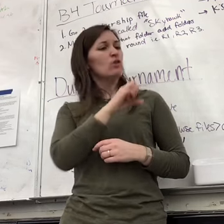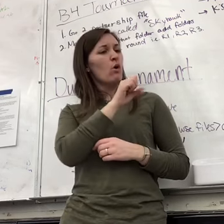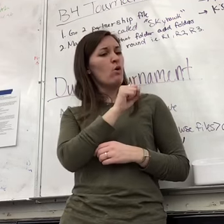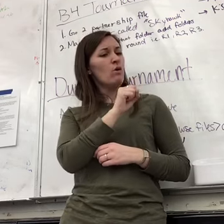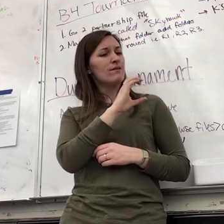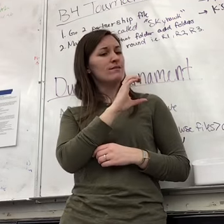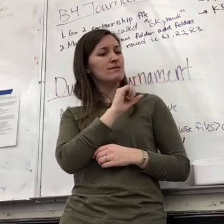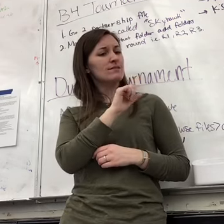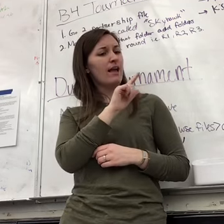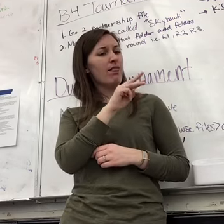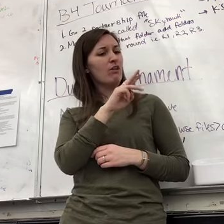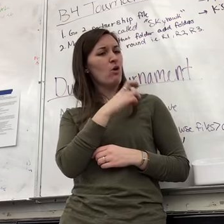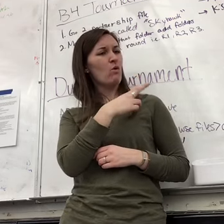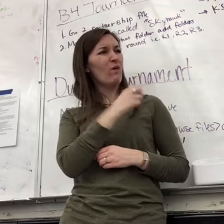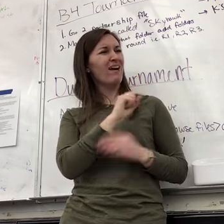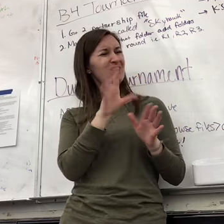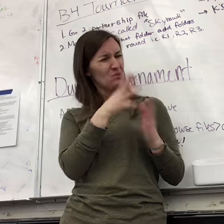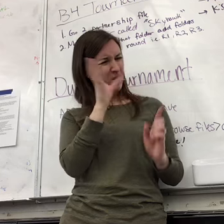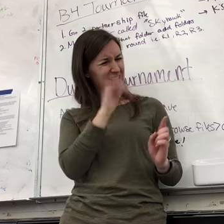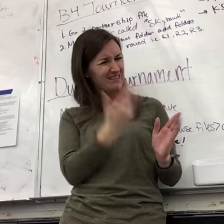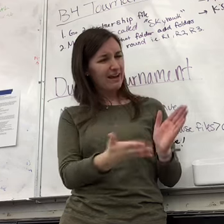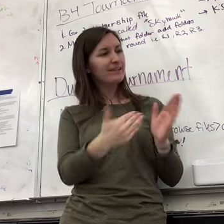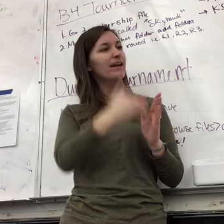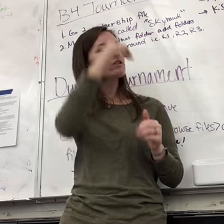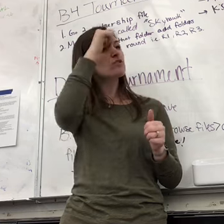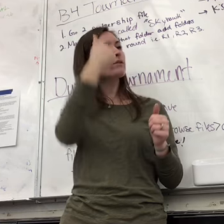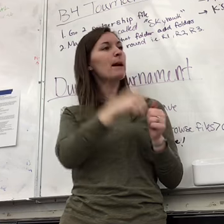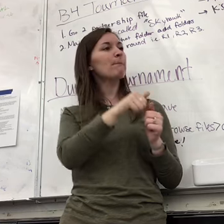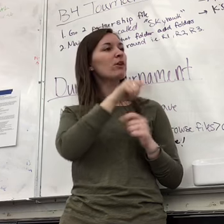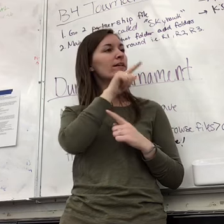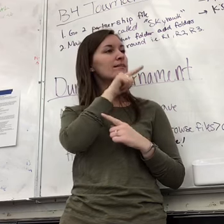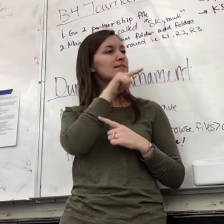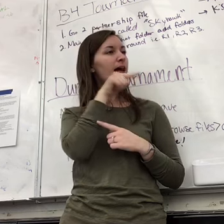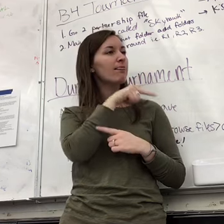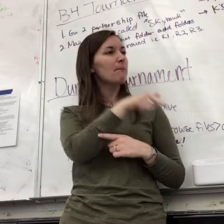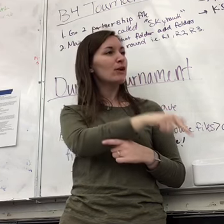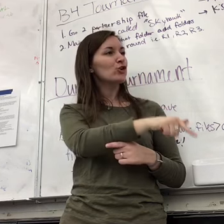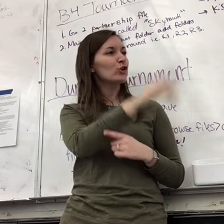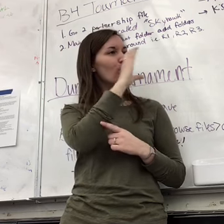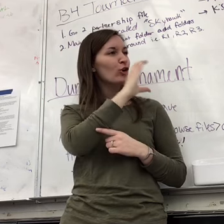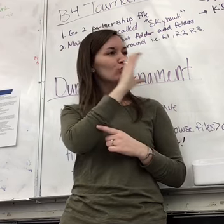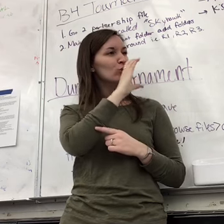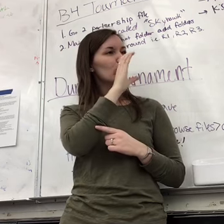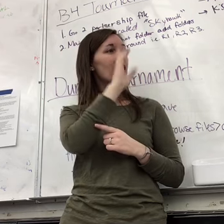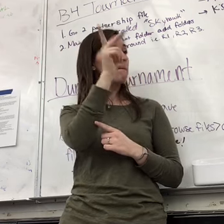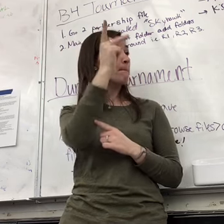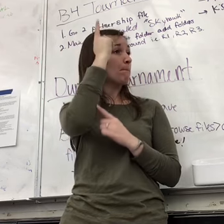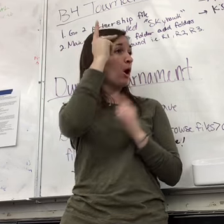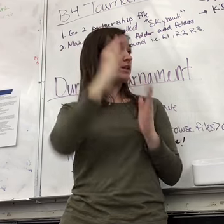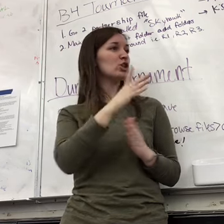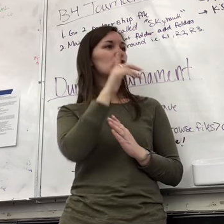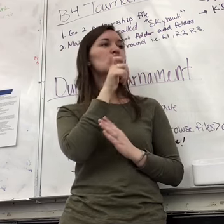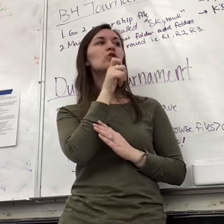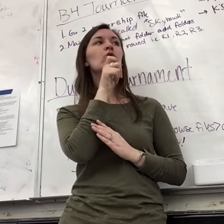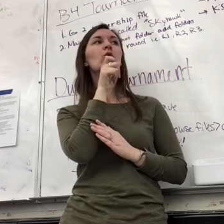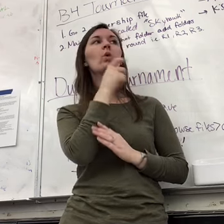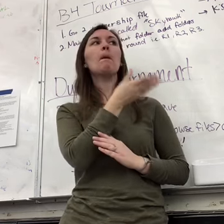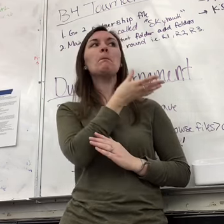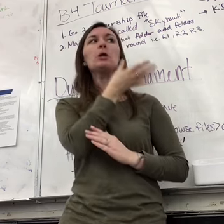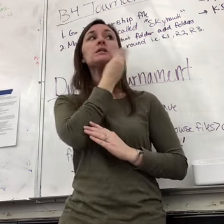So scalawags are going to be the salamanders of the South. They're the ones that are going to be the politicians that say they're Southern Democrats, but they're actually